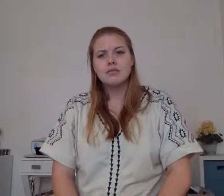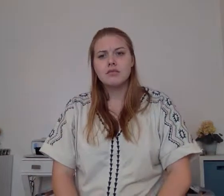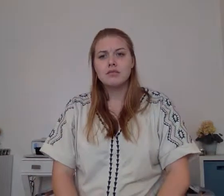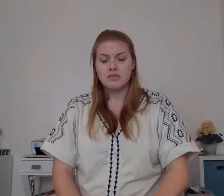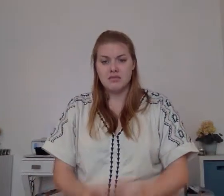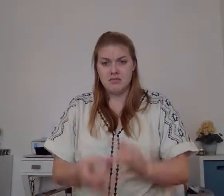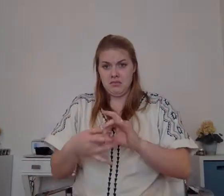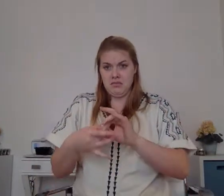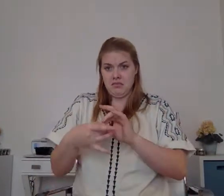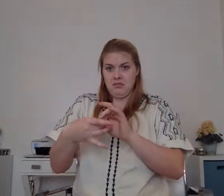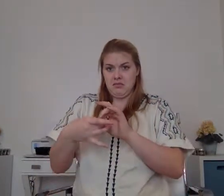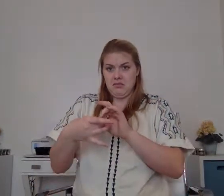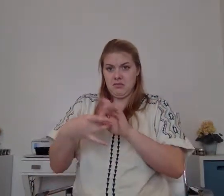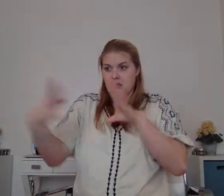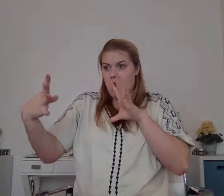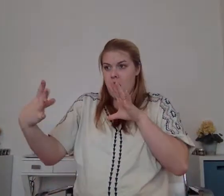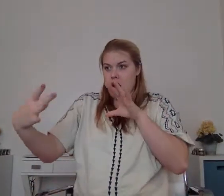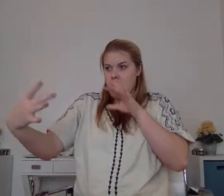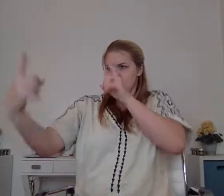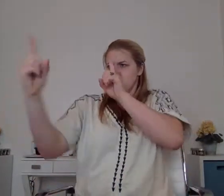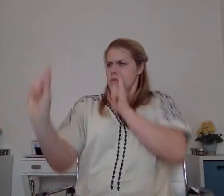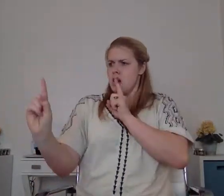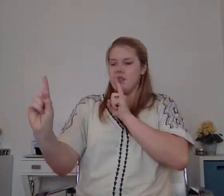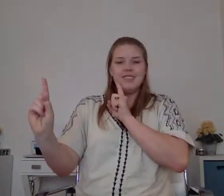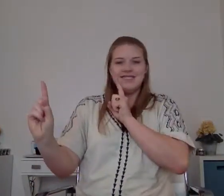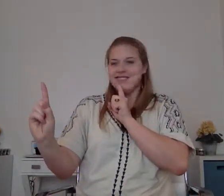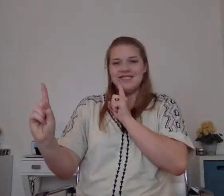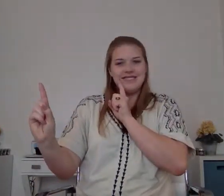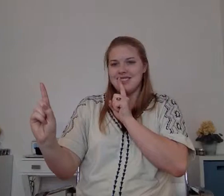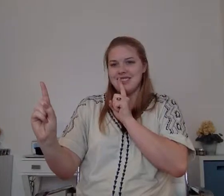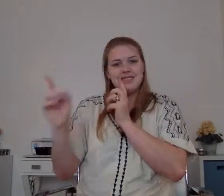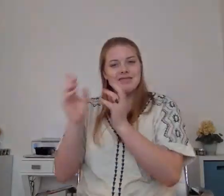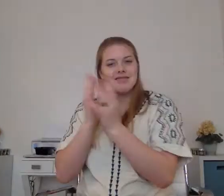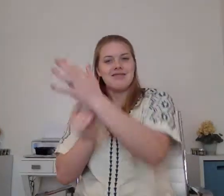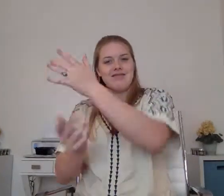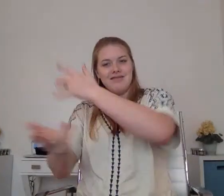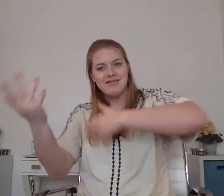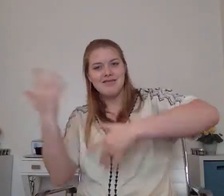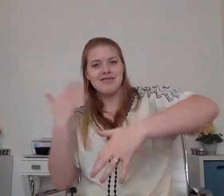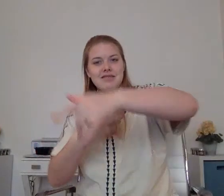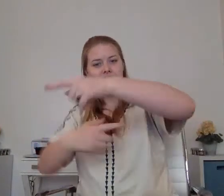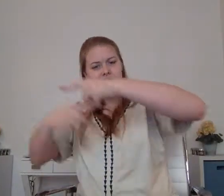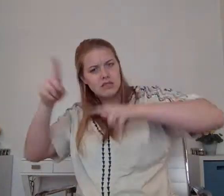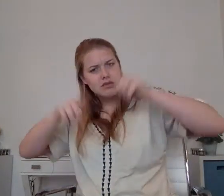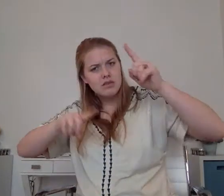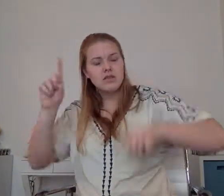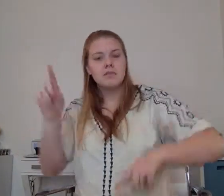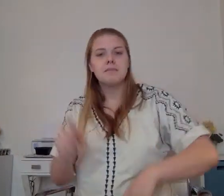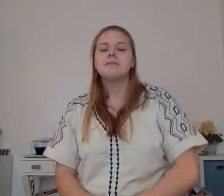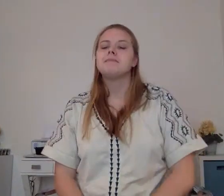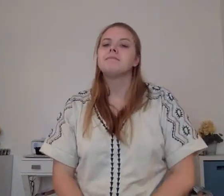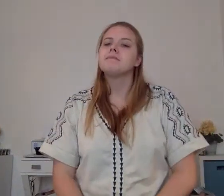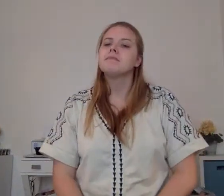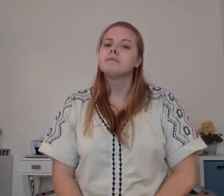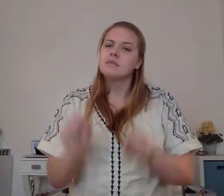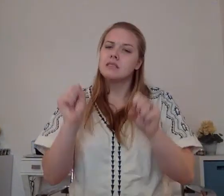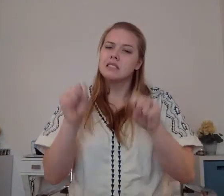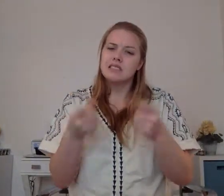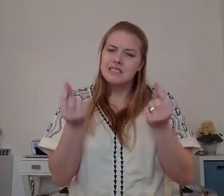we are far more nuanced than that. So what can we do? I think we need to go back to the basics, back